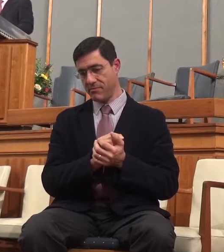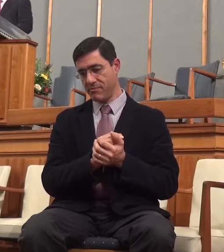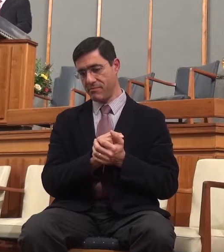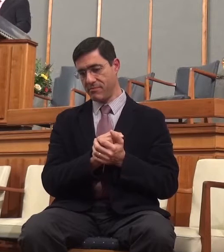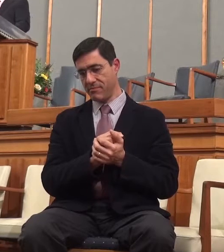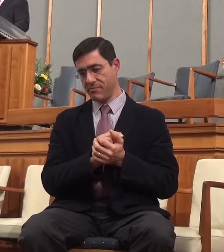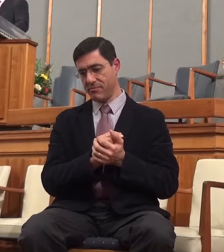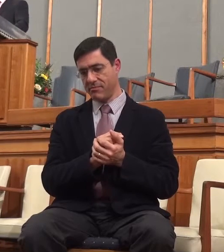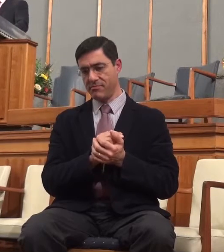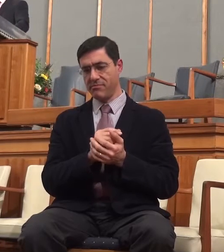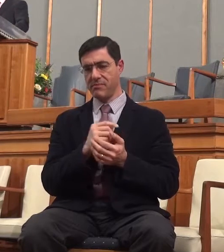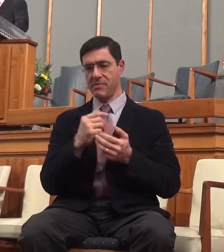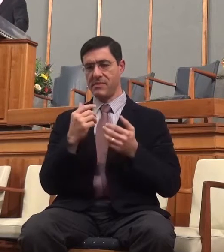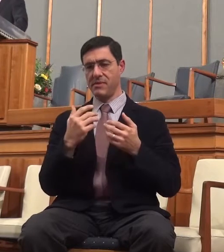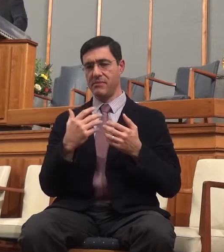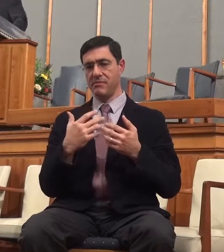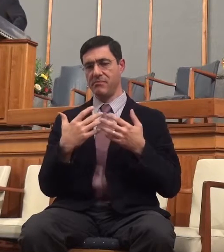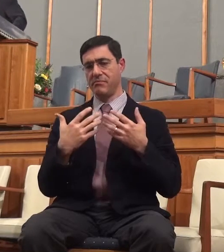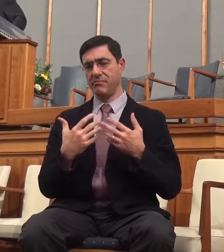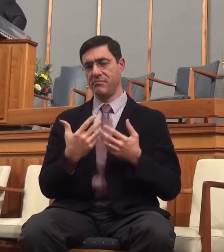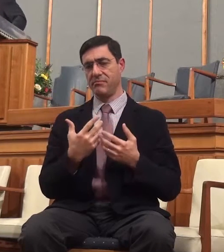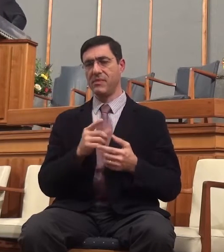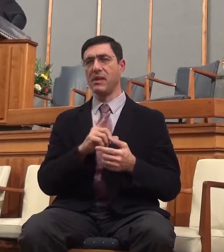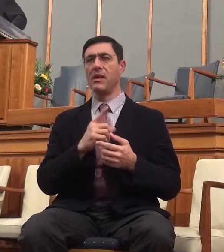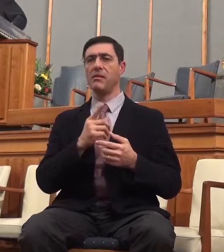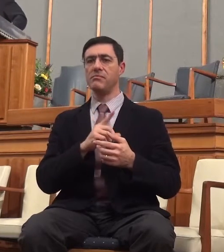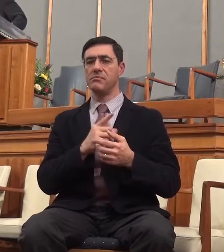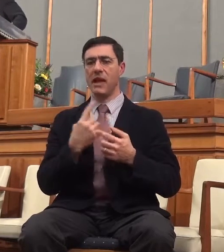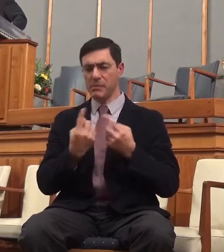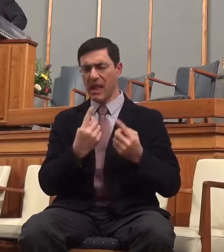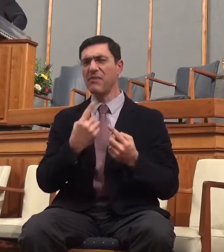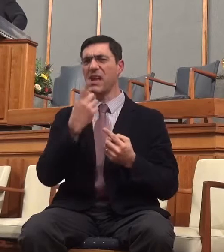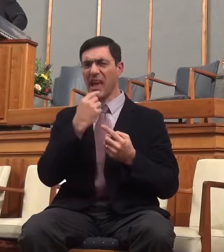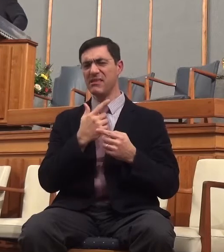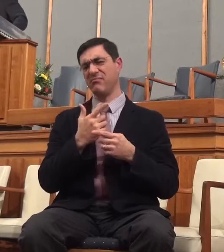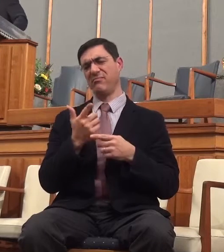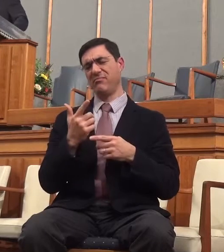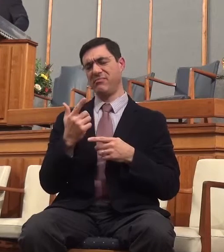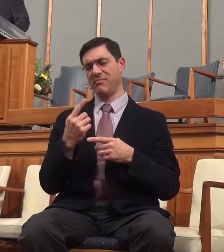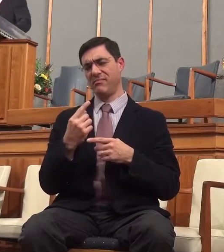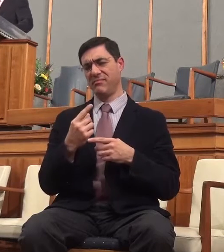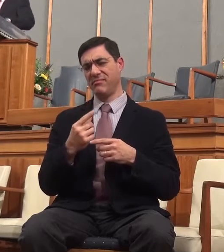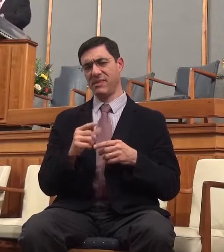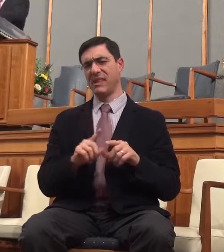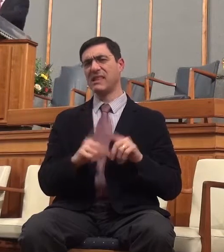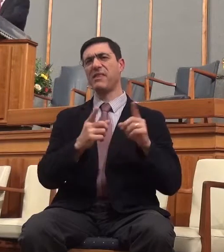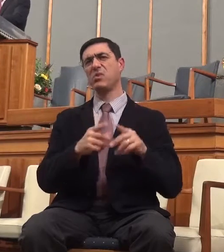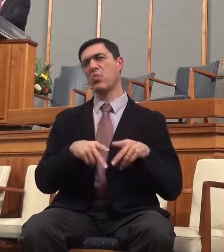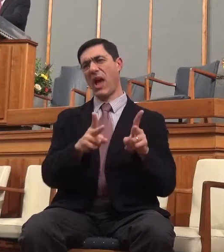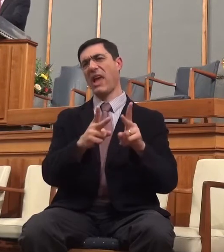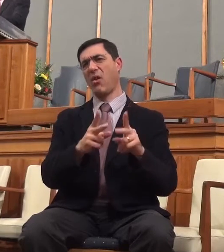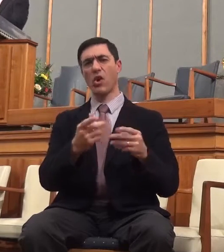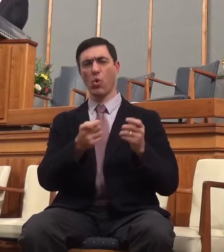uncoiling wire. Of course, you didn't see it. It was all so fast. But I remember the demonstration I saw in the firing